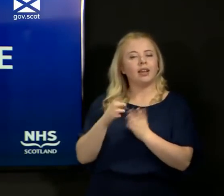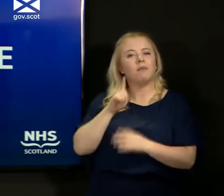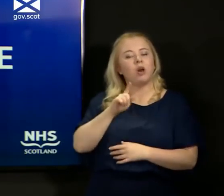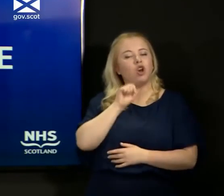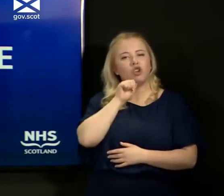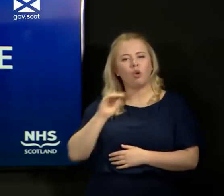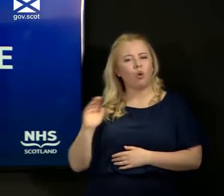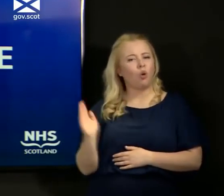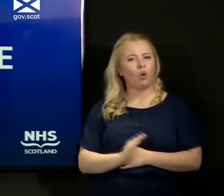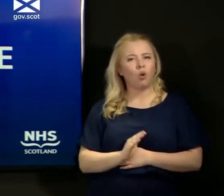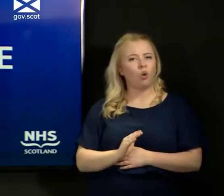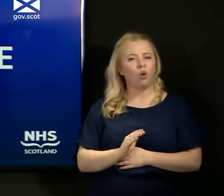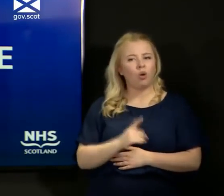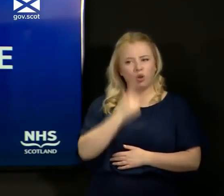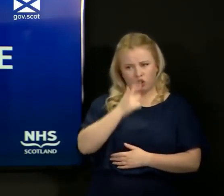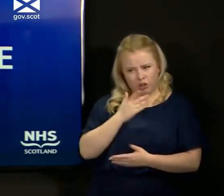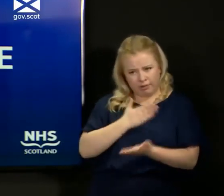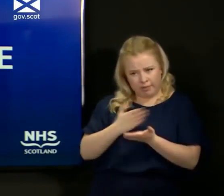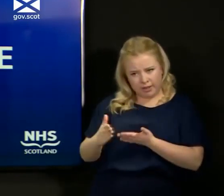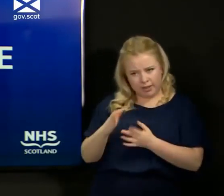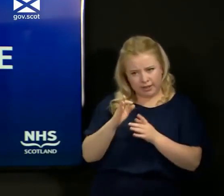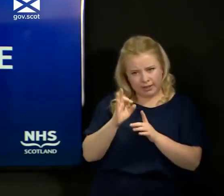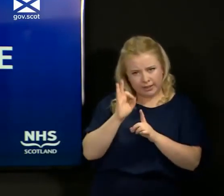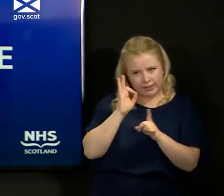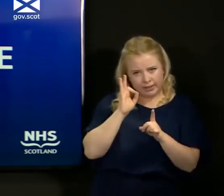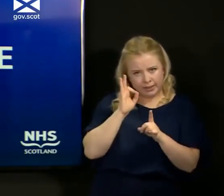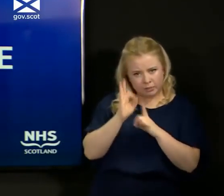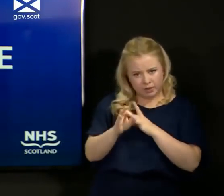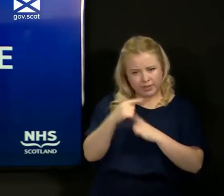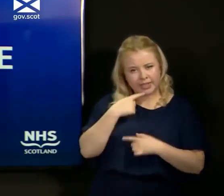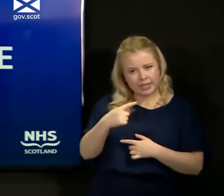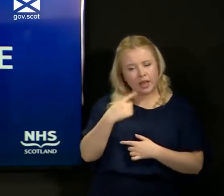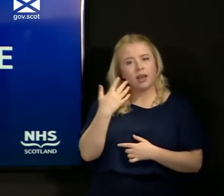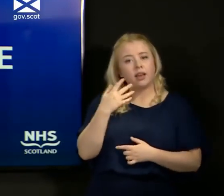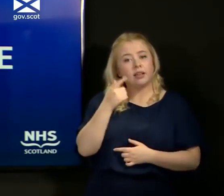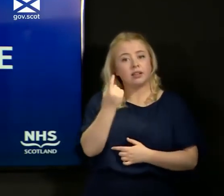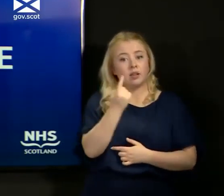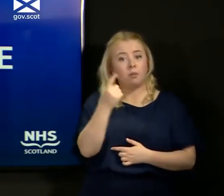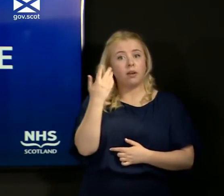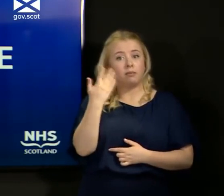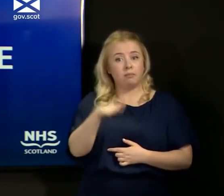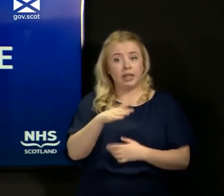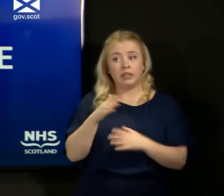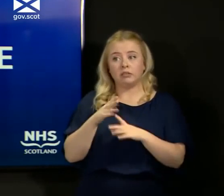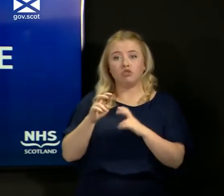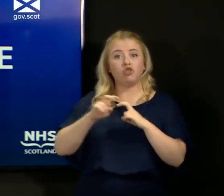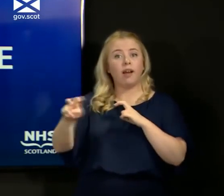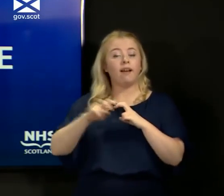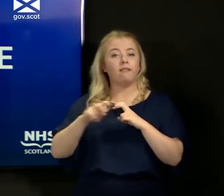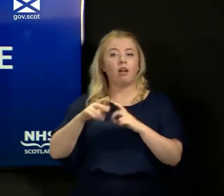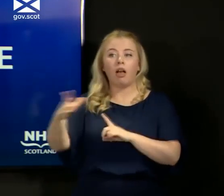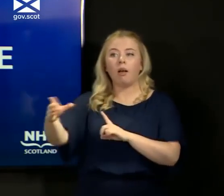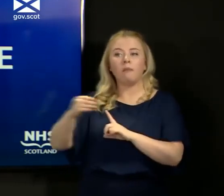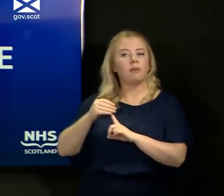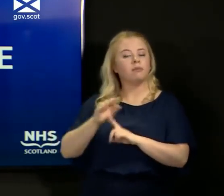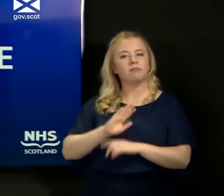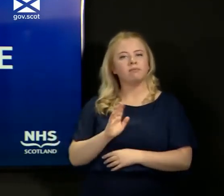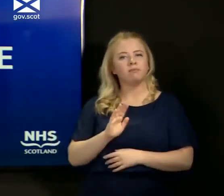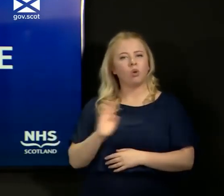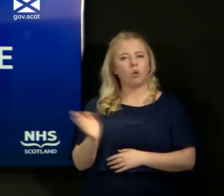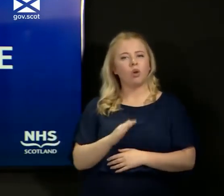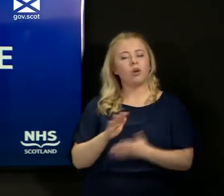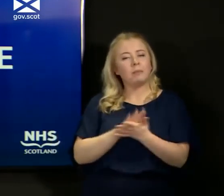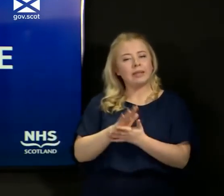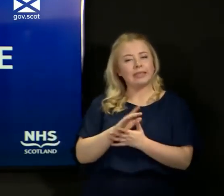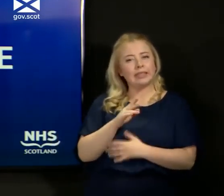of clearly determine that there was a travel history. And what that suggests is that there was some form of community